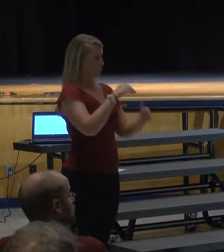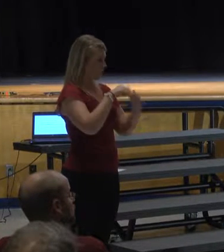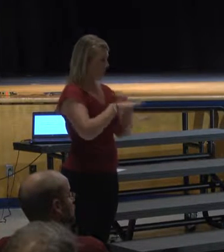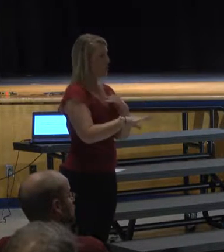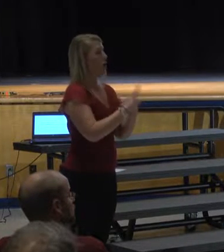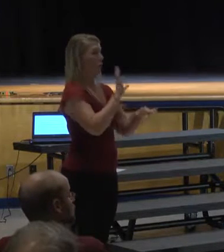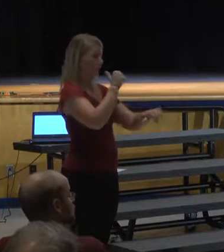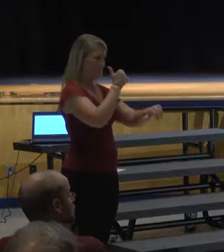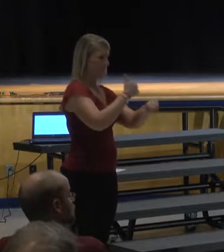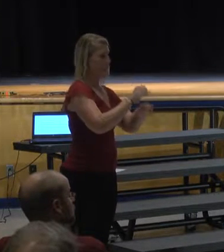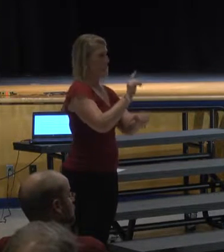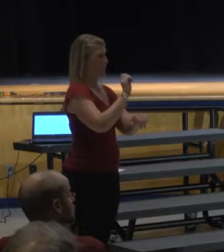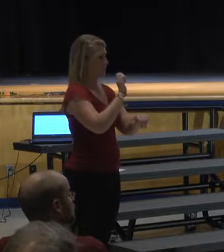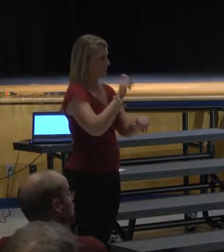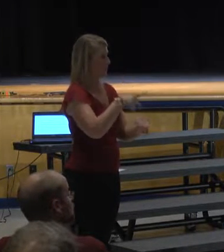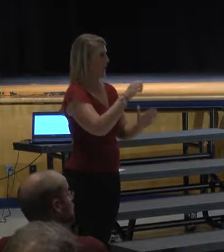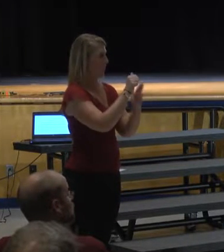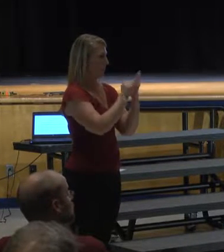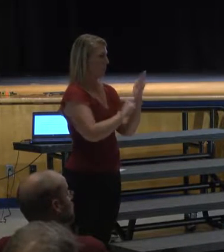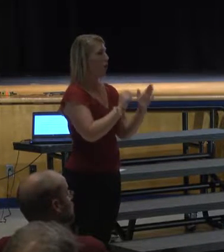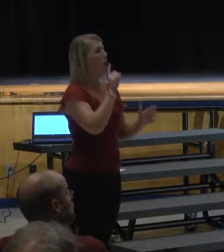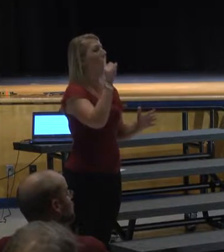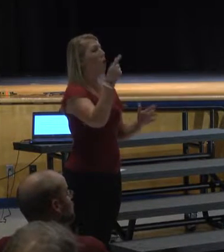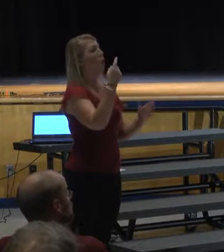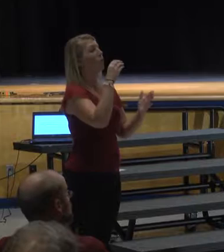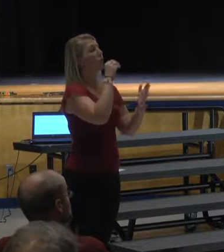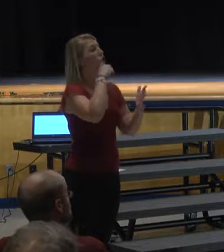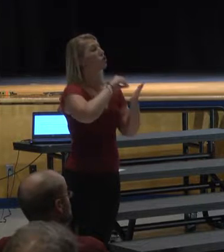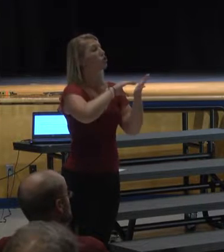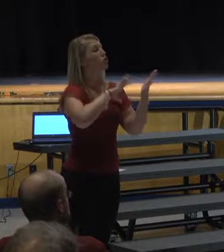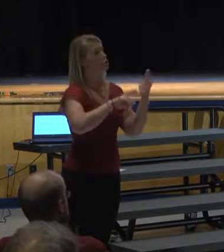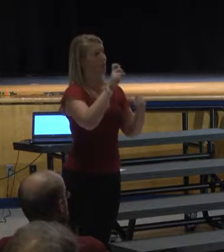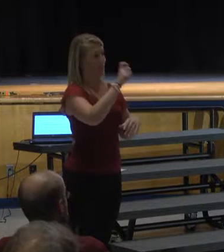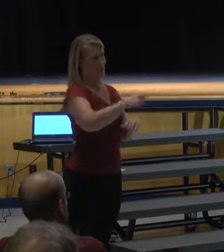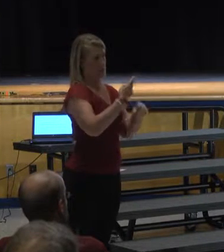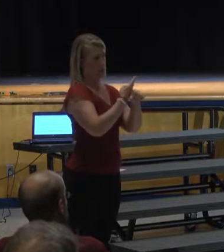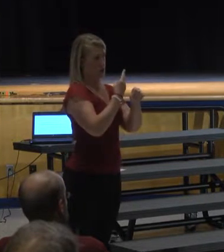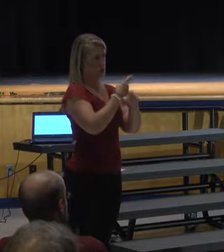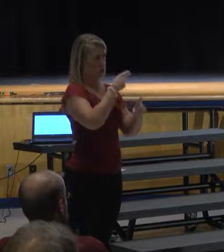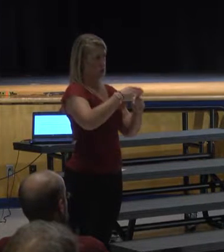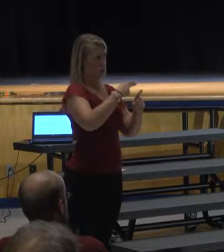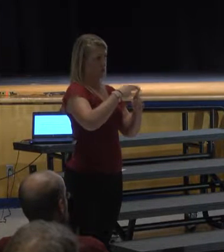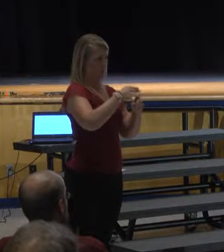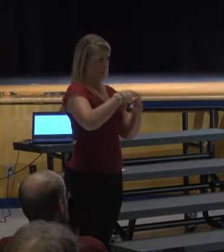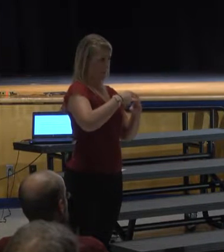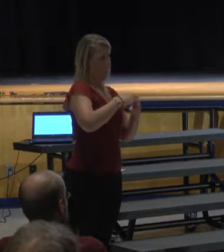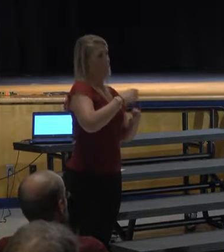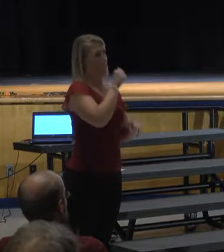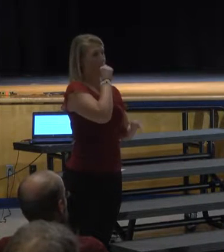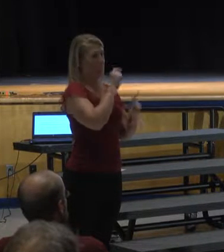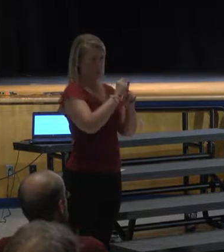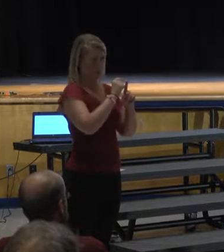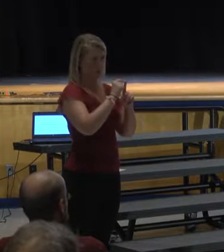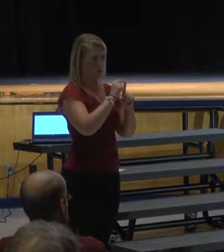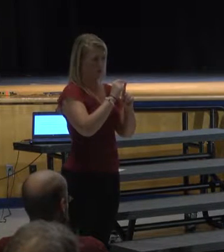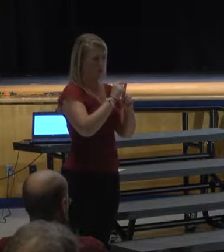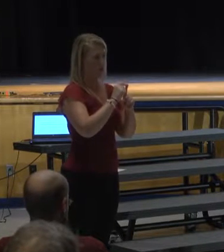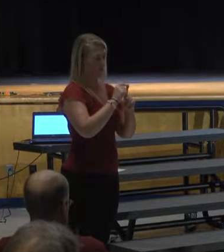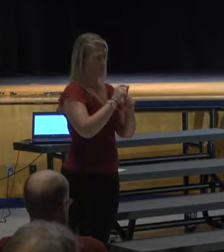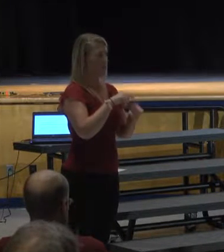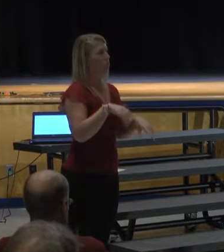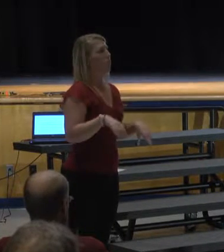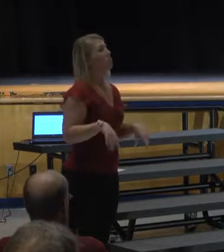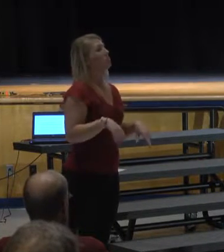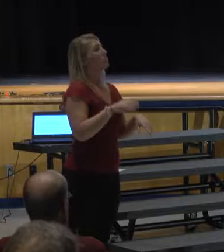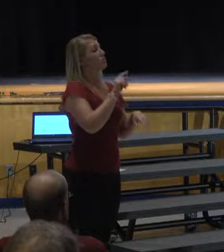and TAP. Only the student needs a username and password. TAP also carries over a lot of the federal